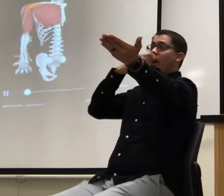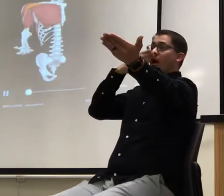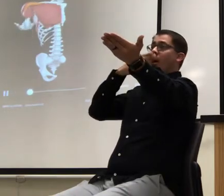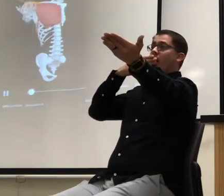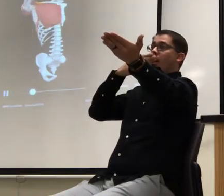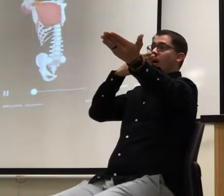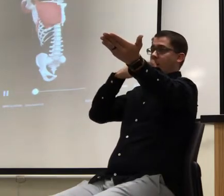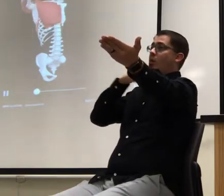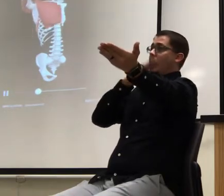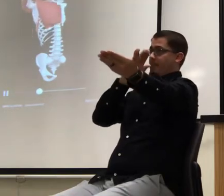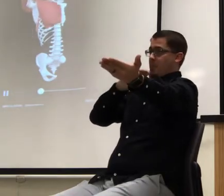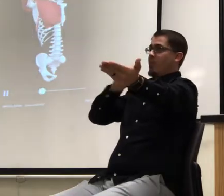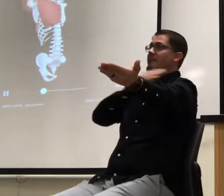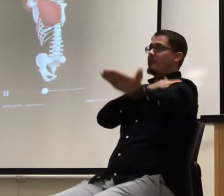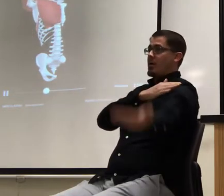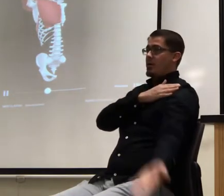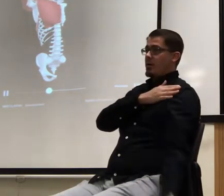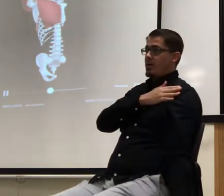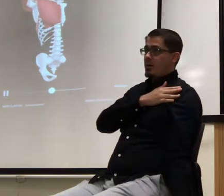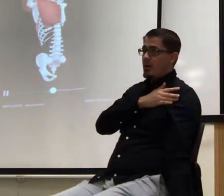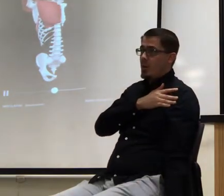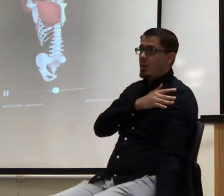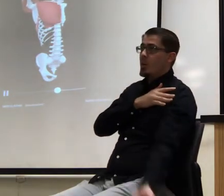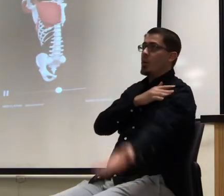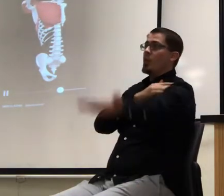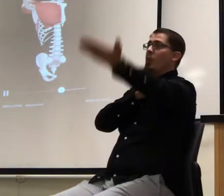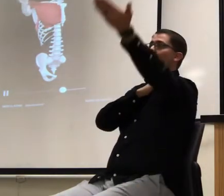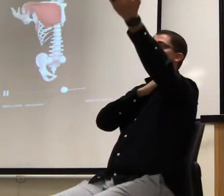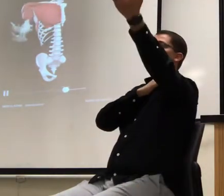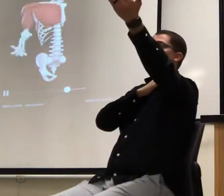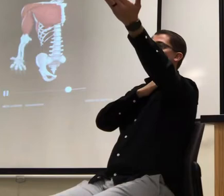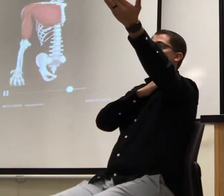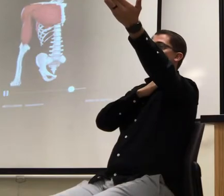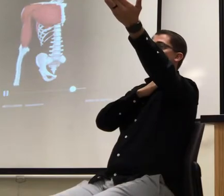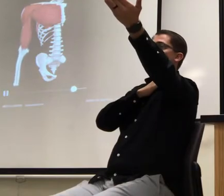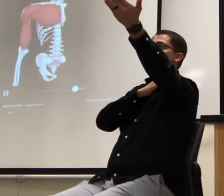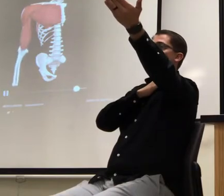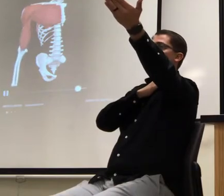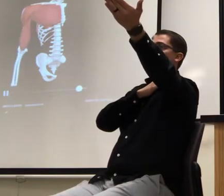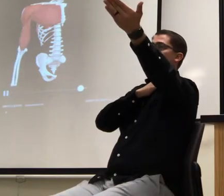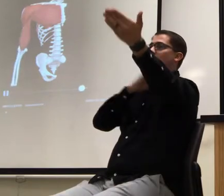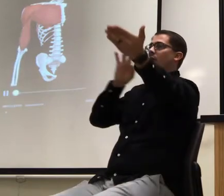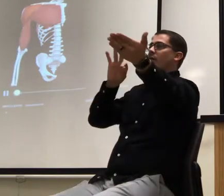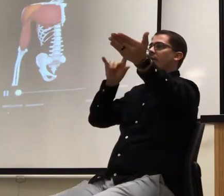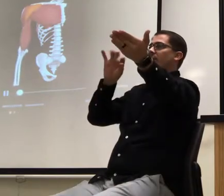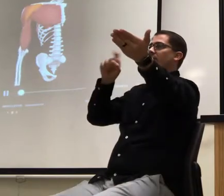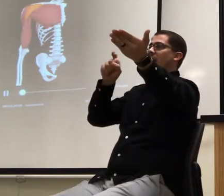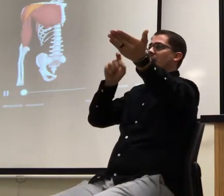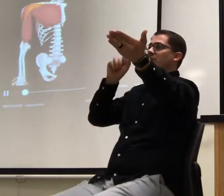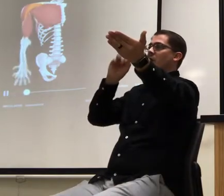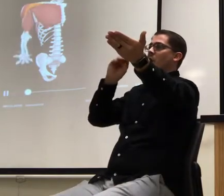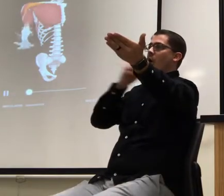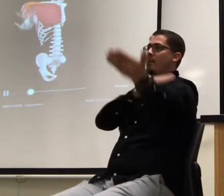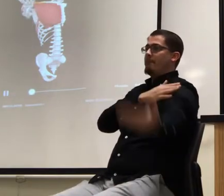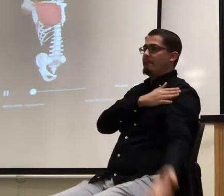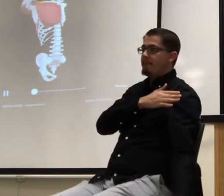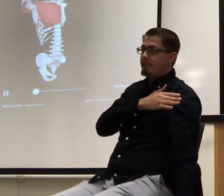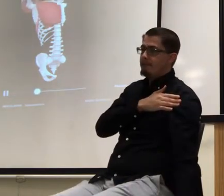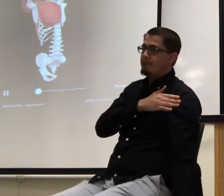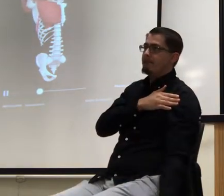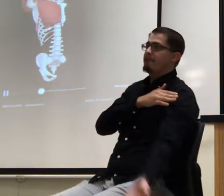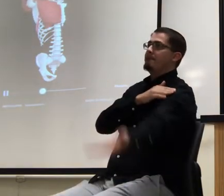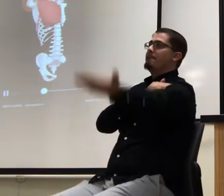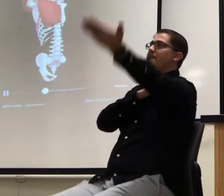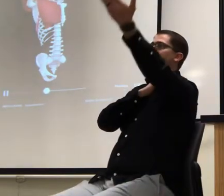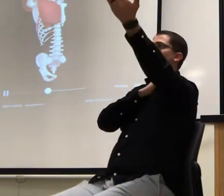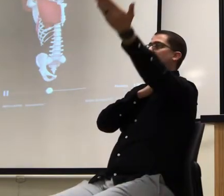Because you're in the front, so you're pulling from the front. So you flex R. Flex